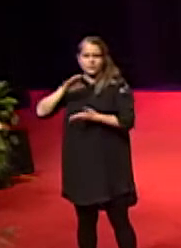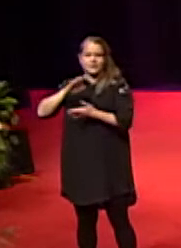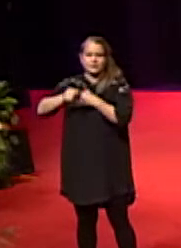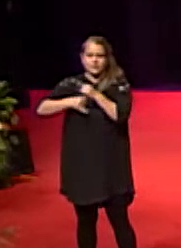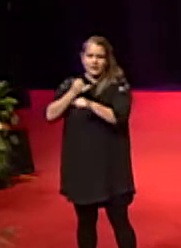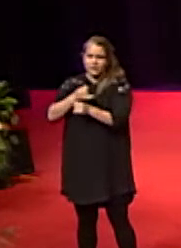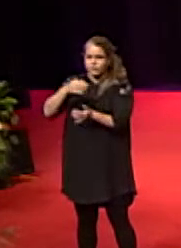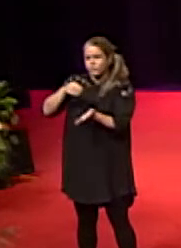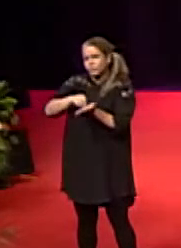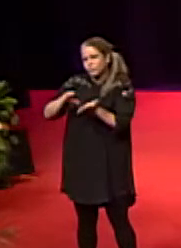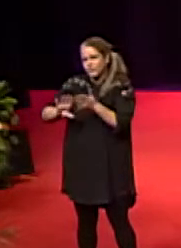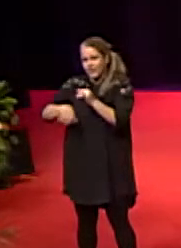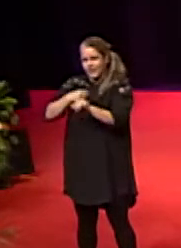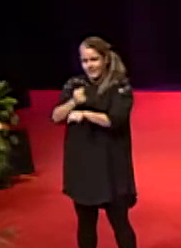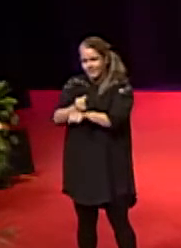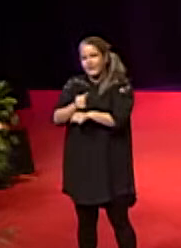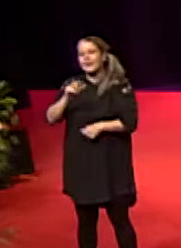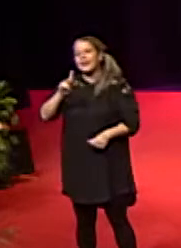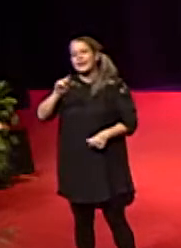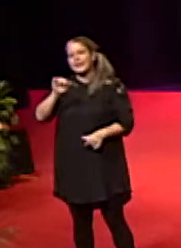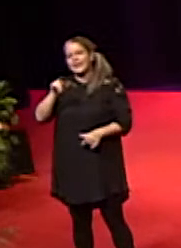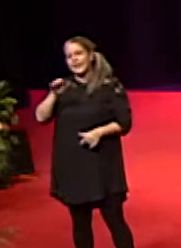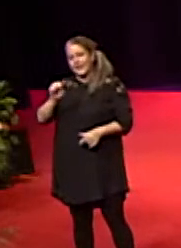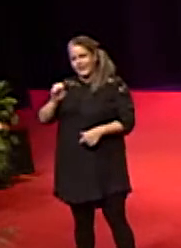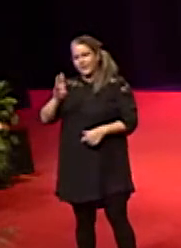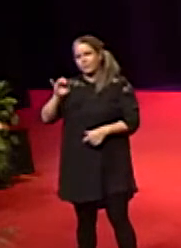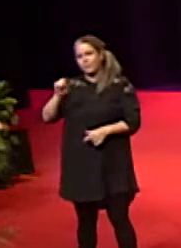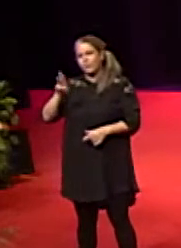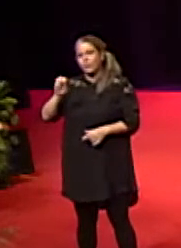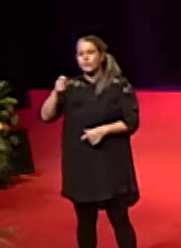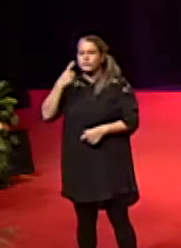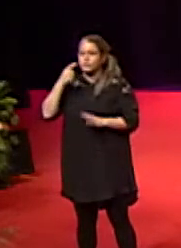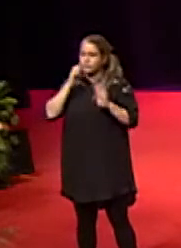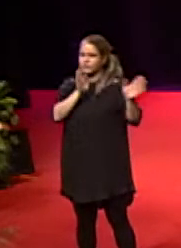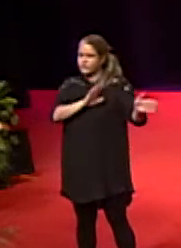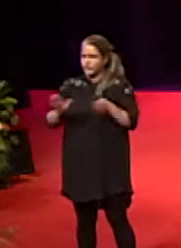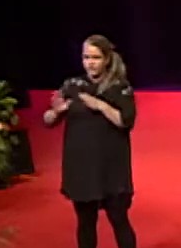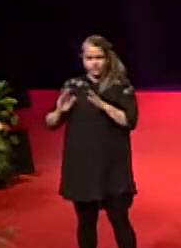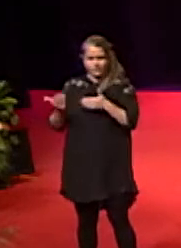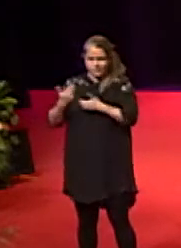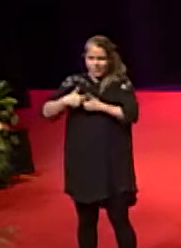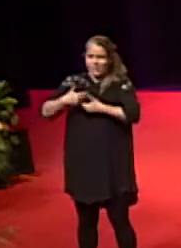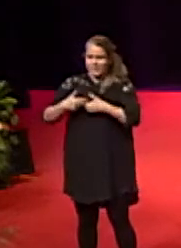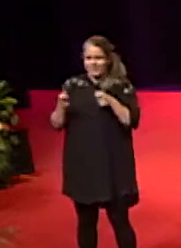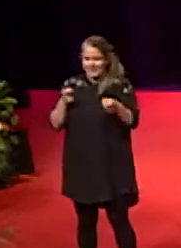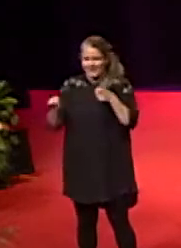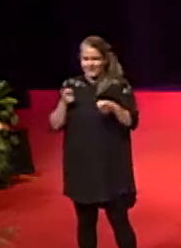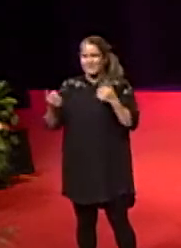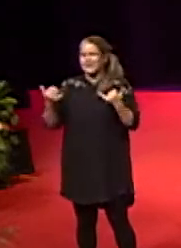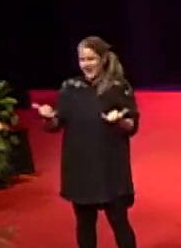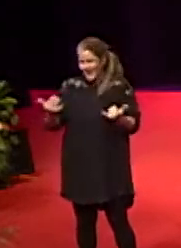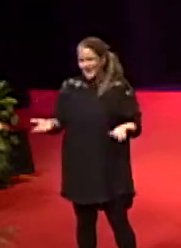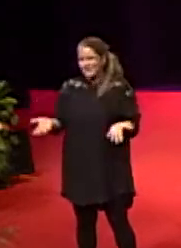and Senior Director, Strategic Enrollment Management. Audience, please join me in acknowledging the entire platform party.